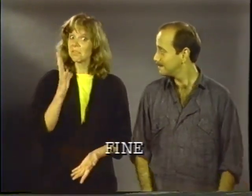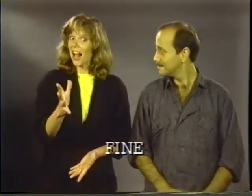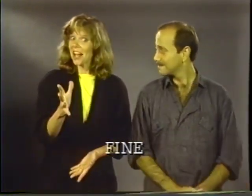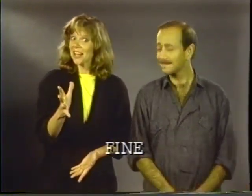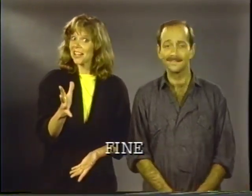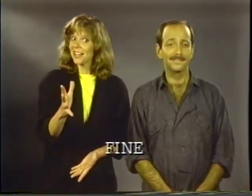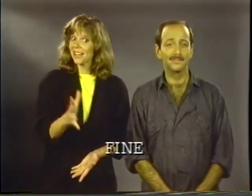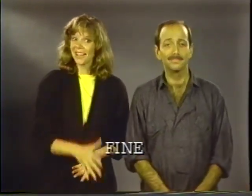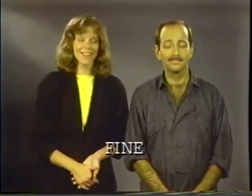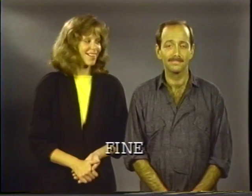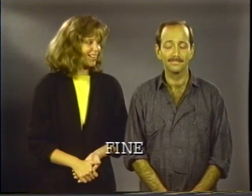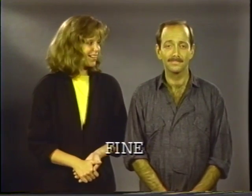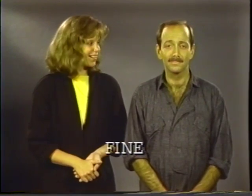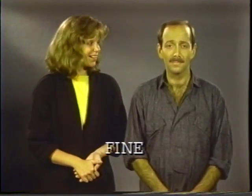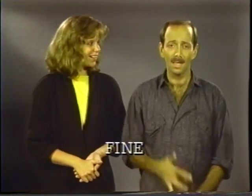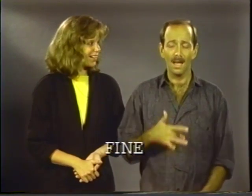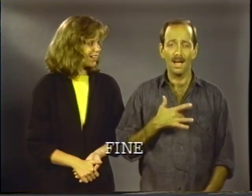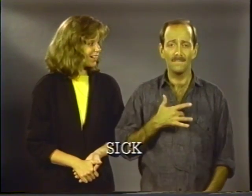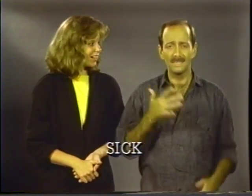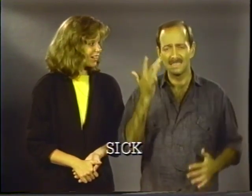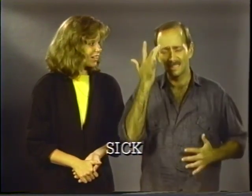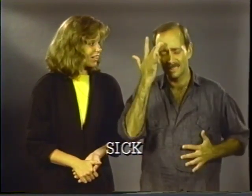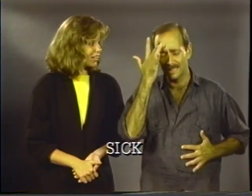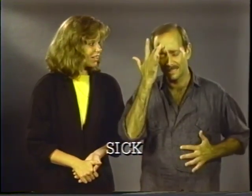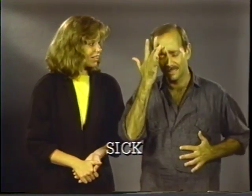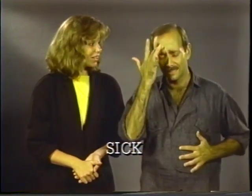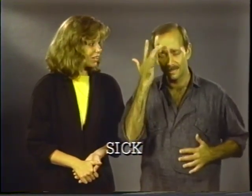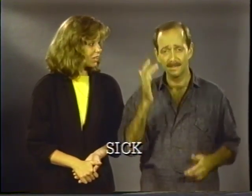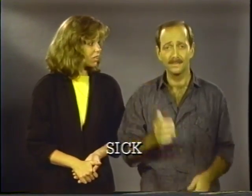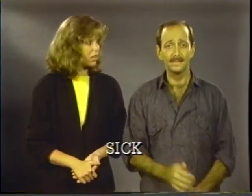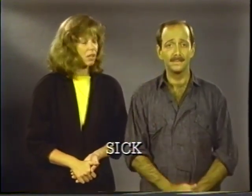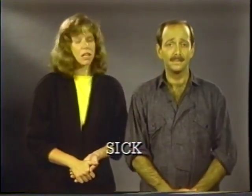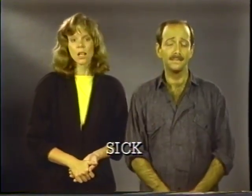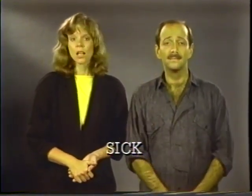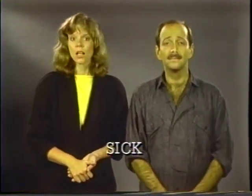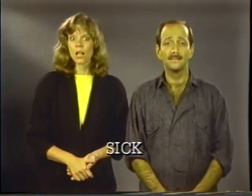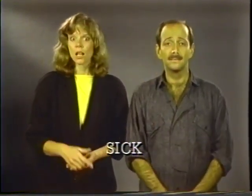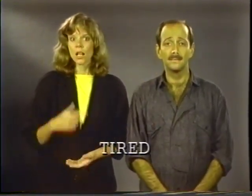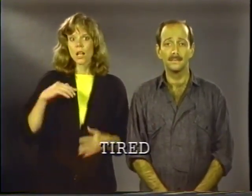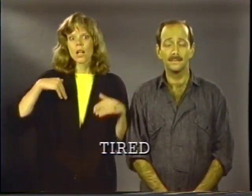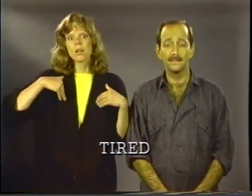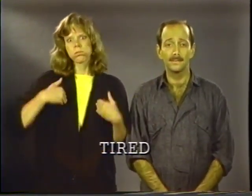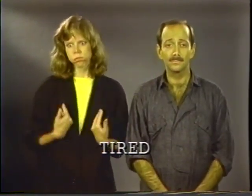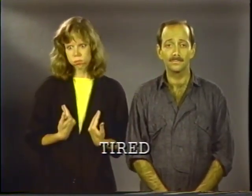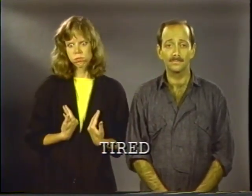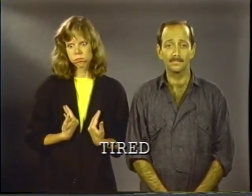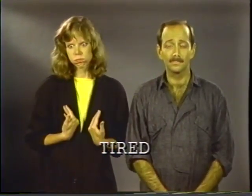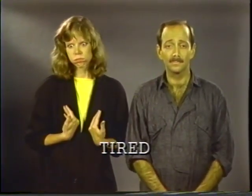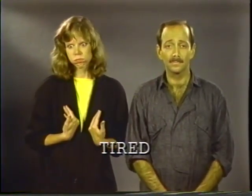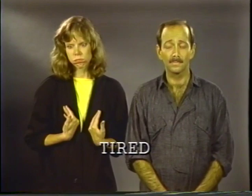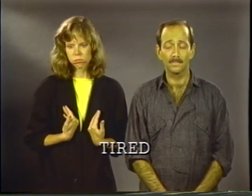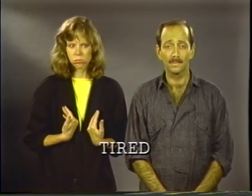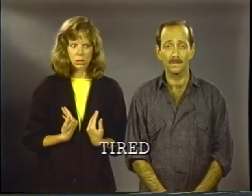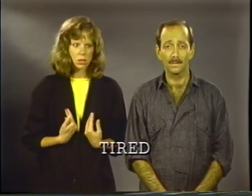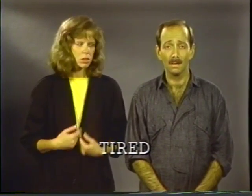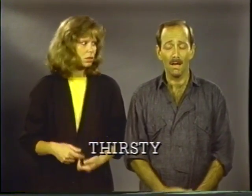fine. I feel sick. I'm tired. I'm thirsty.